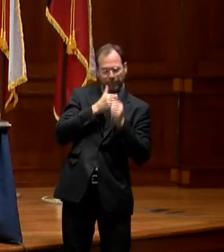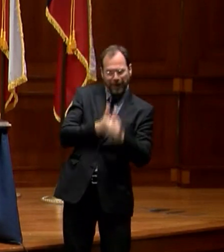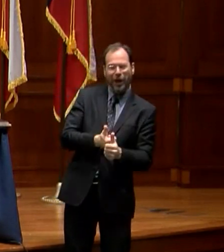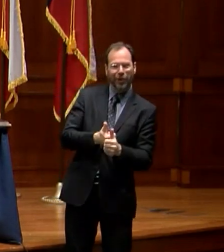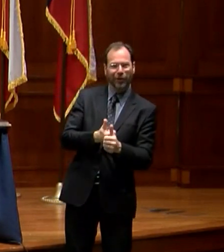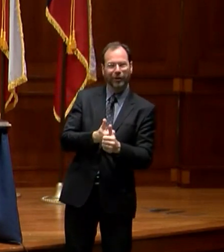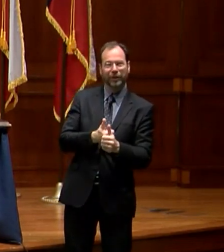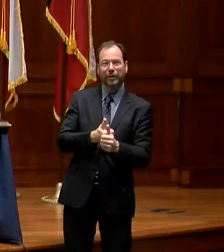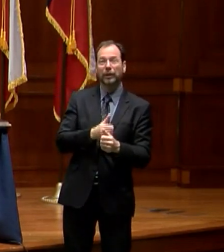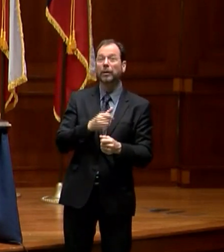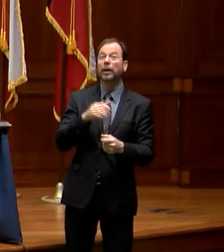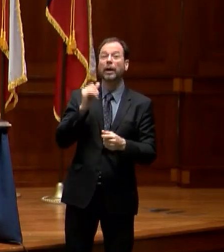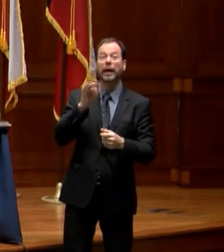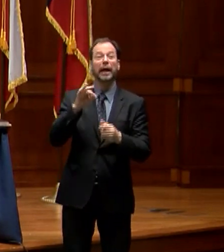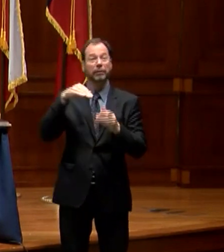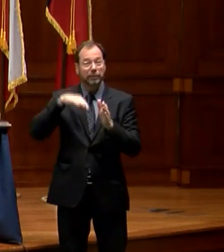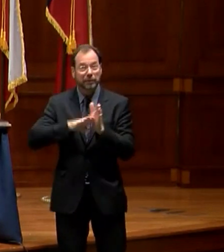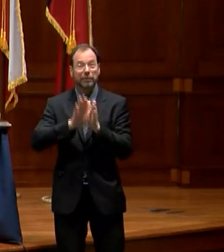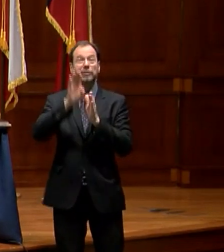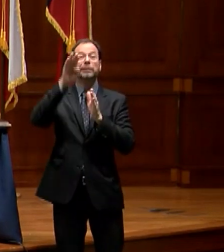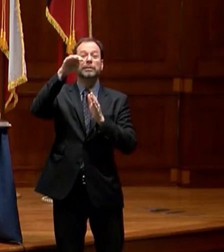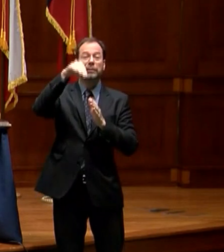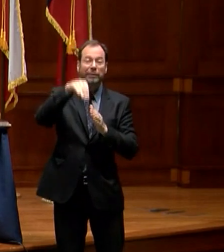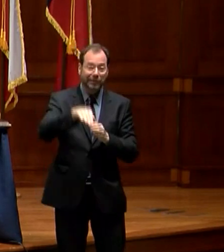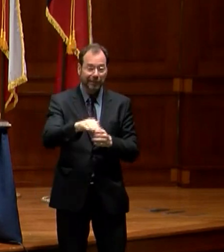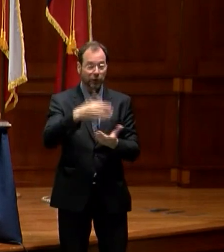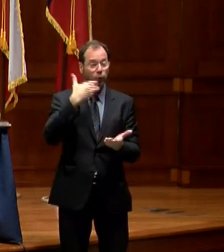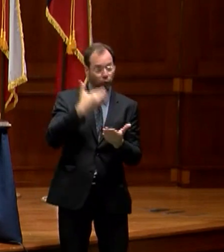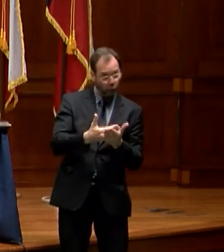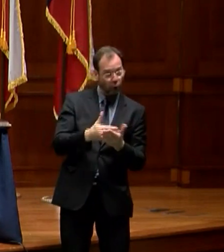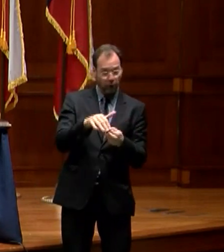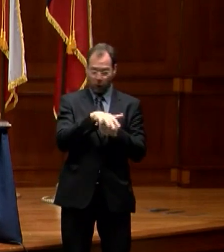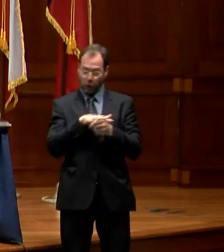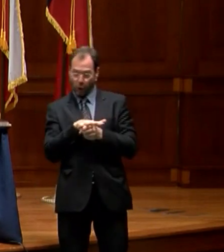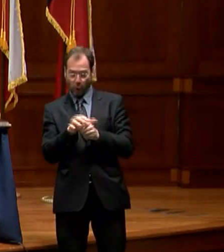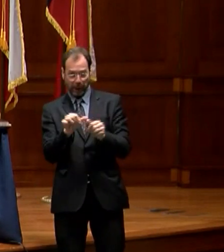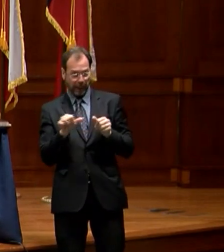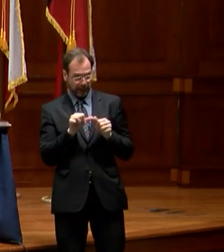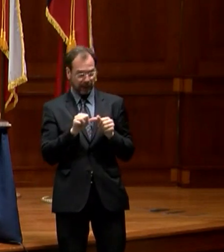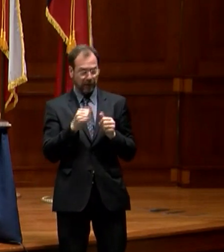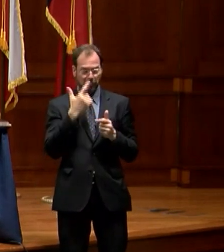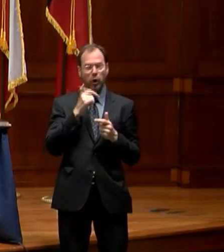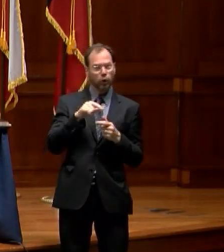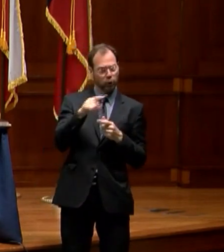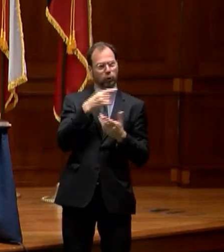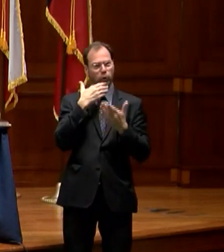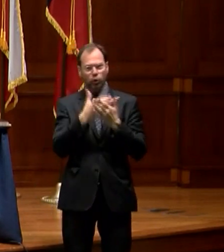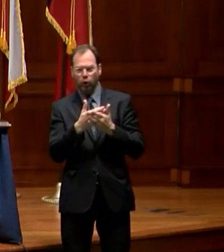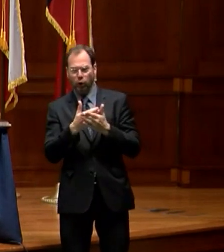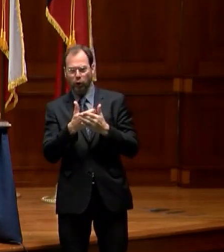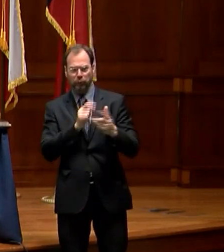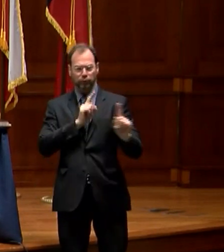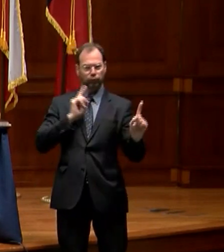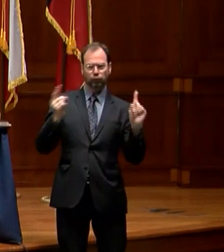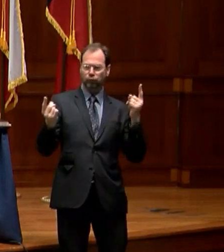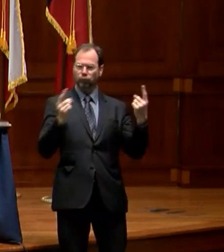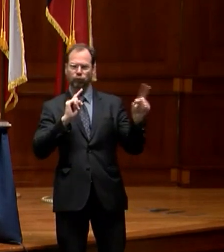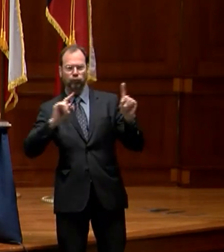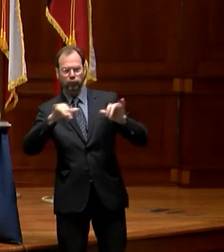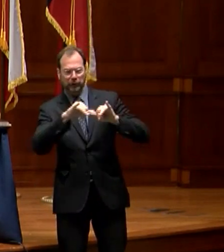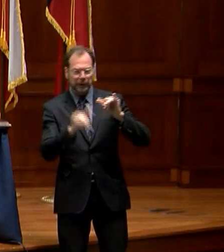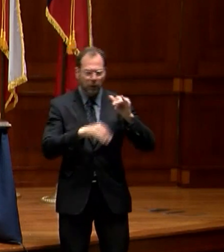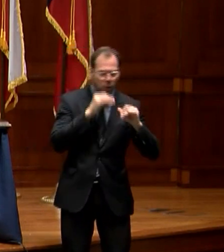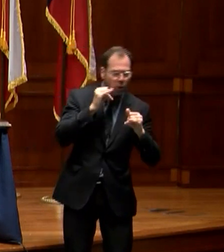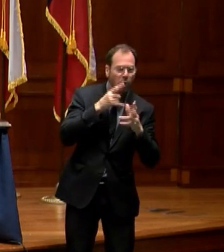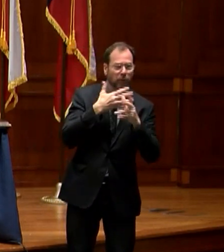better your numbers can look at the local level by result of your distancing practices that you're employing